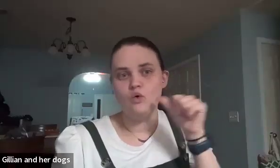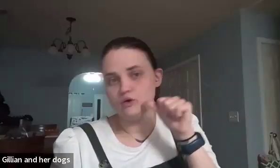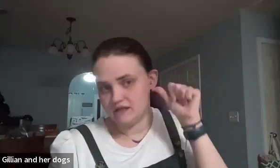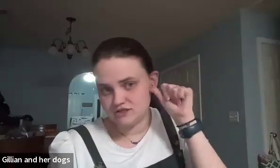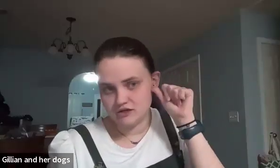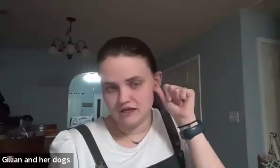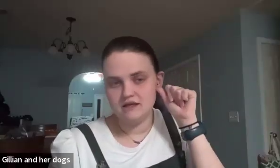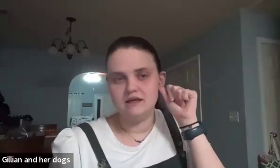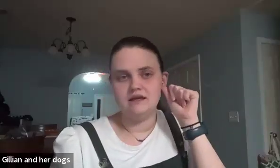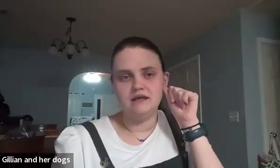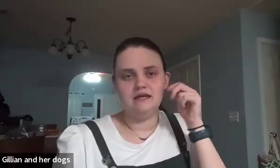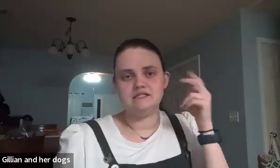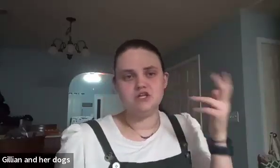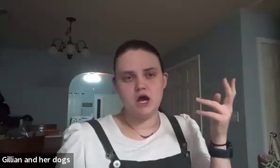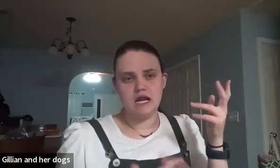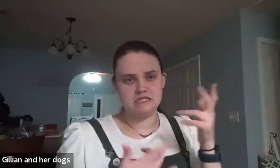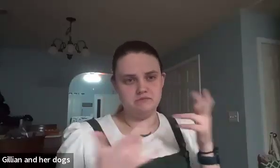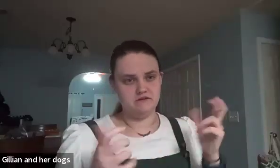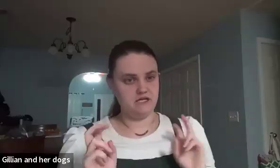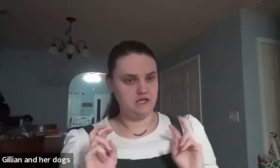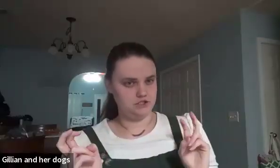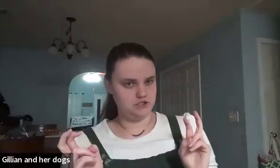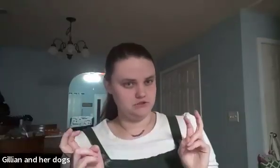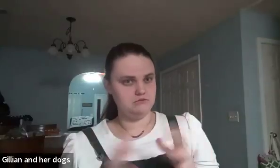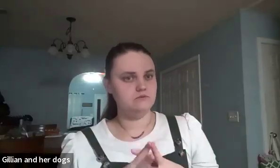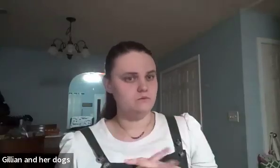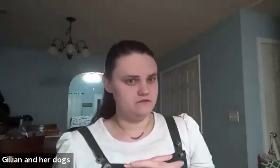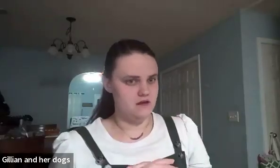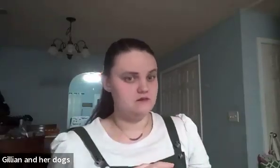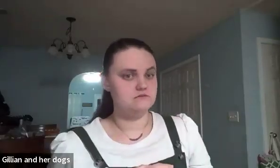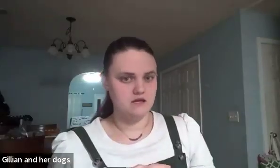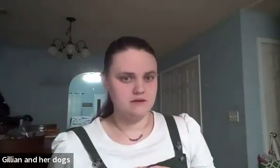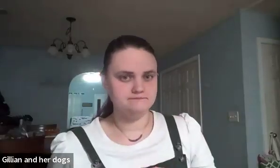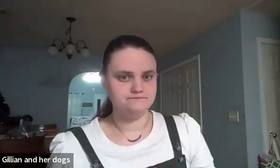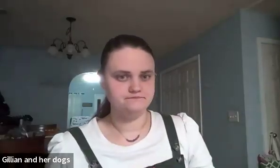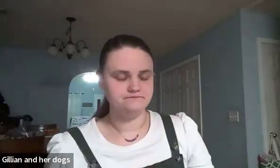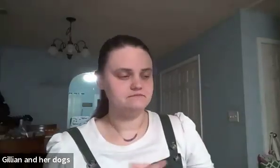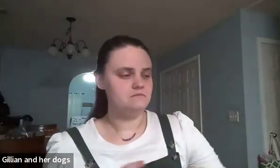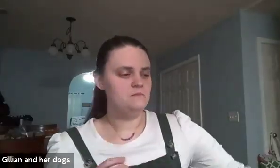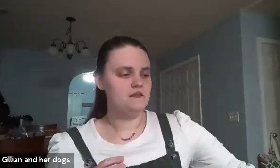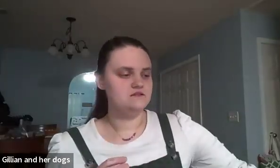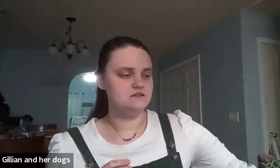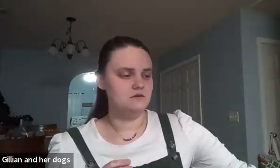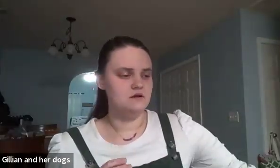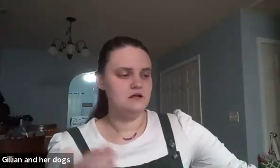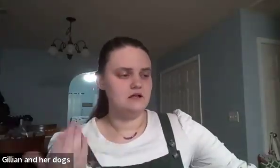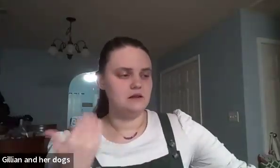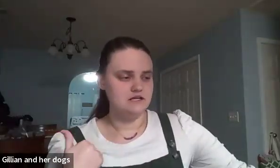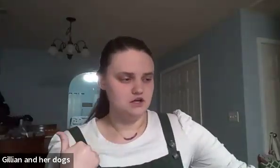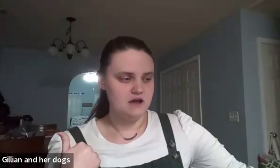or yesterday. It's not as big of an issue with that, okay? So let's go